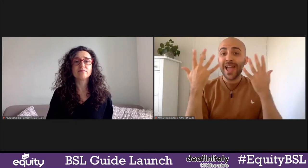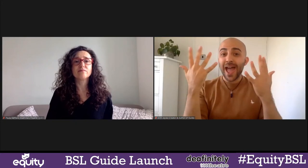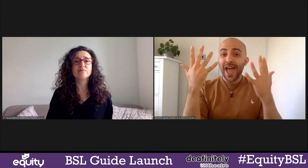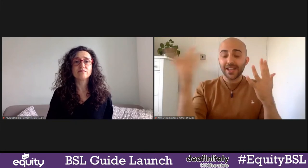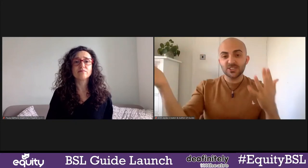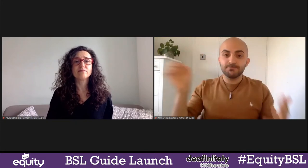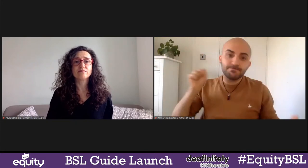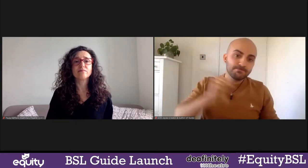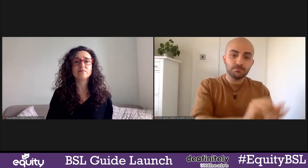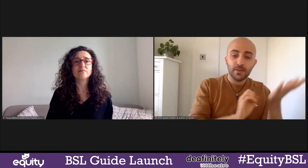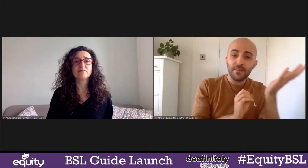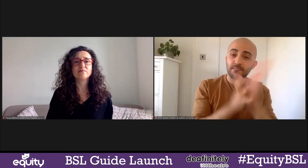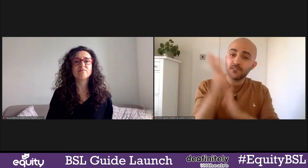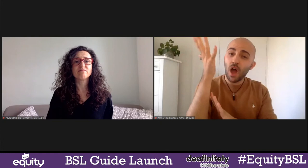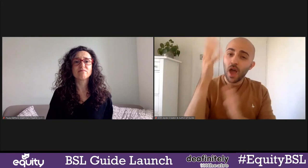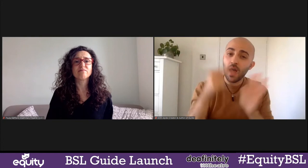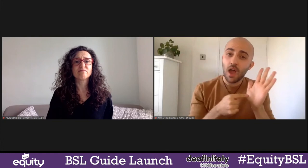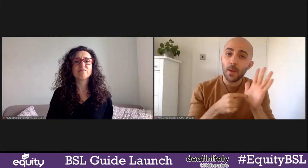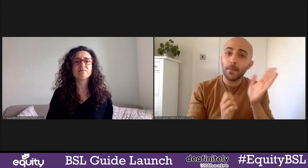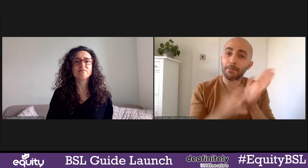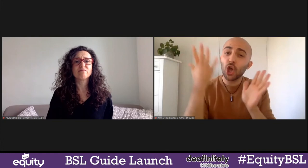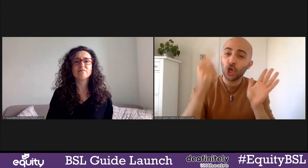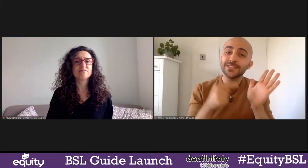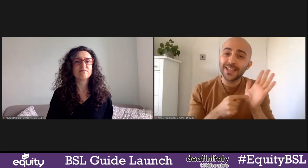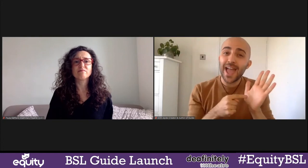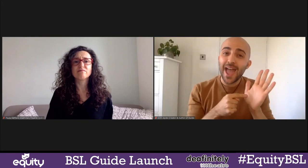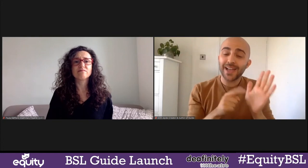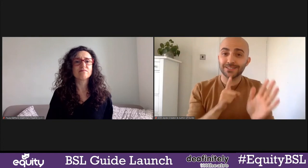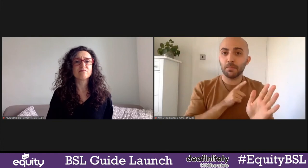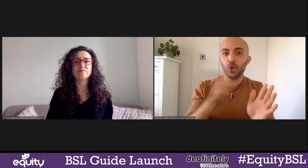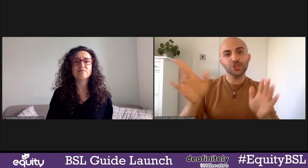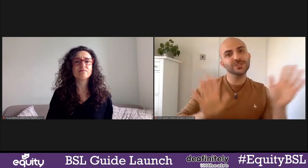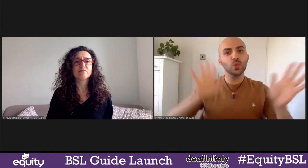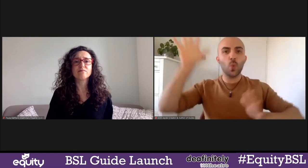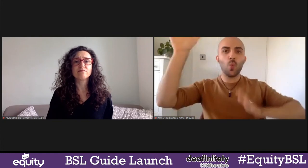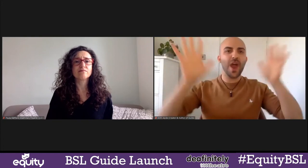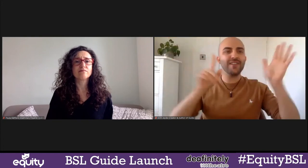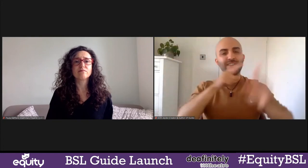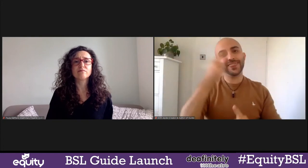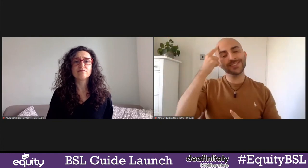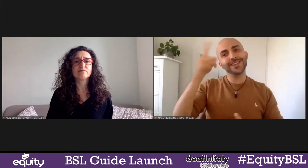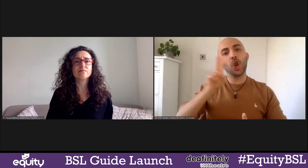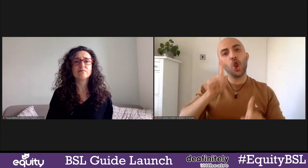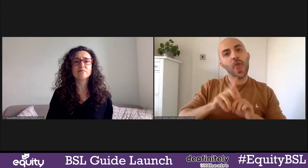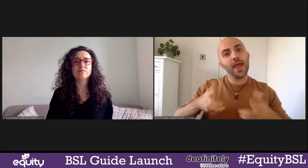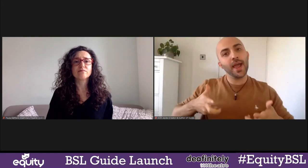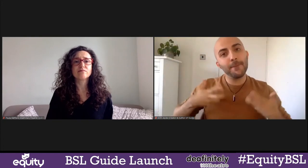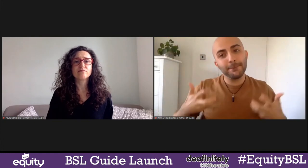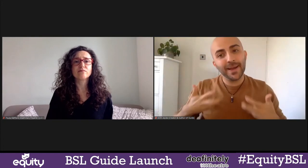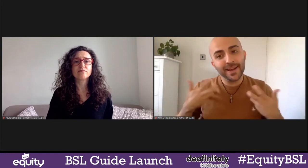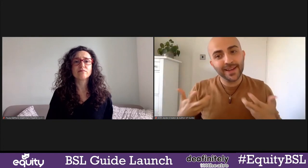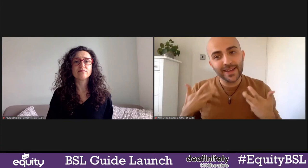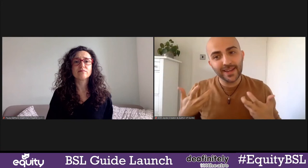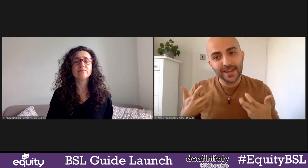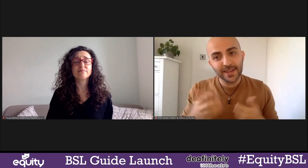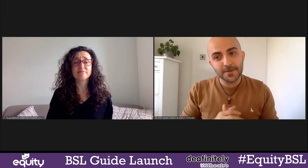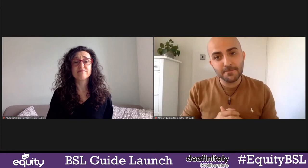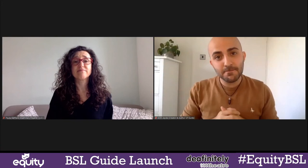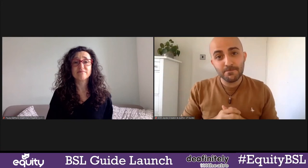in Africa had his hand put in a fire because he was waving his hands around and they thought